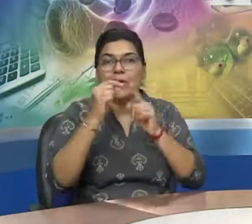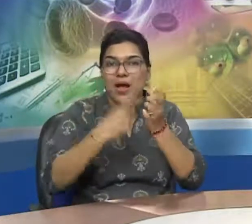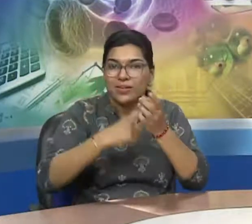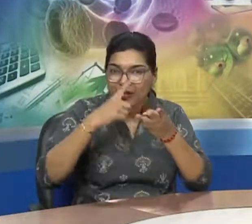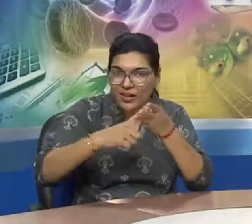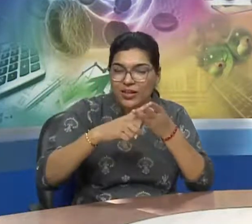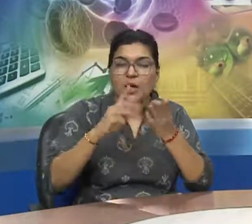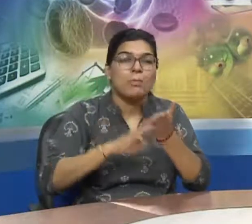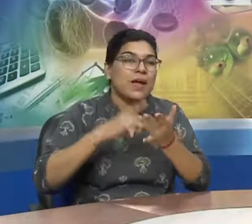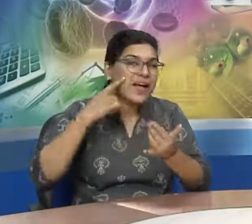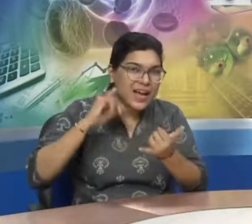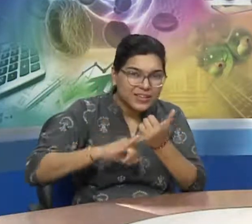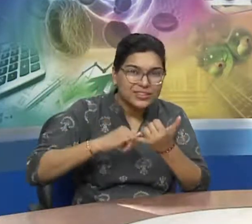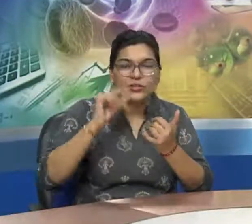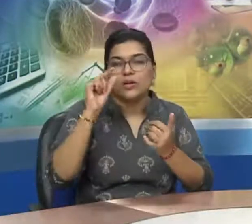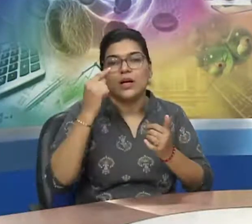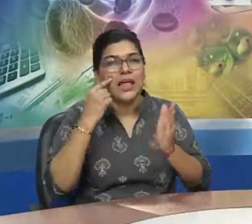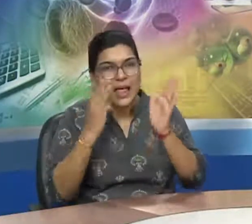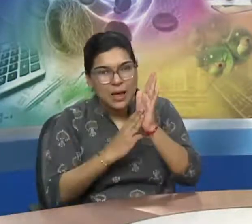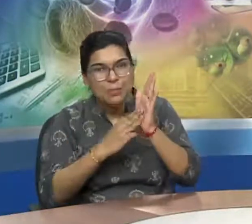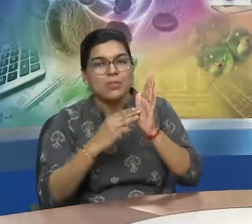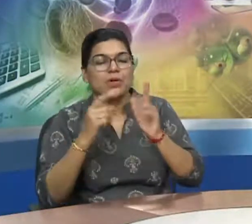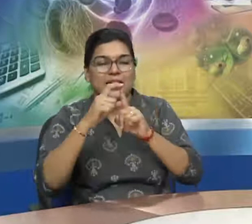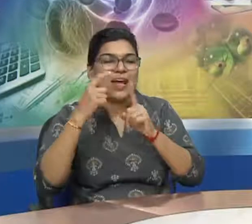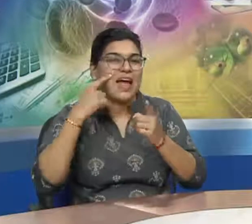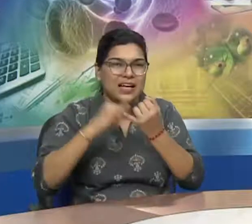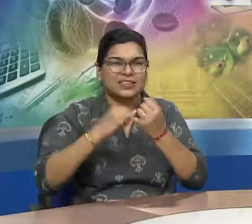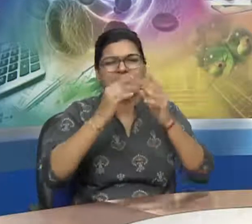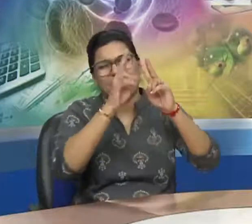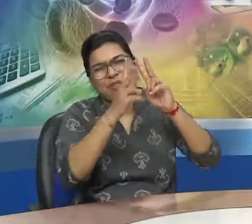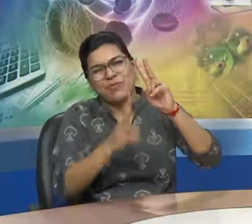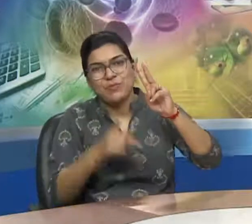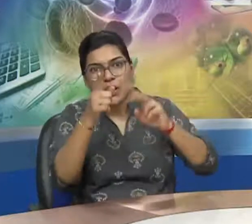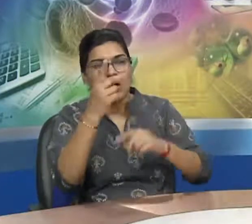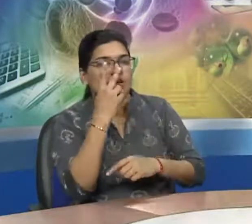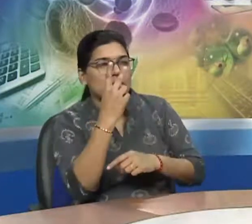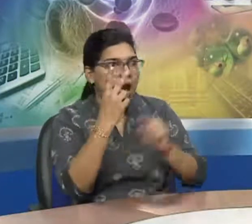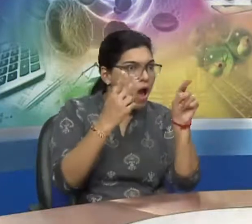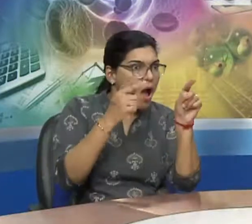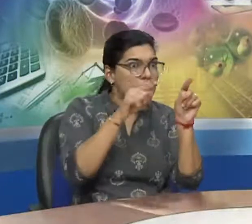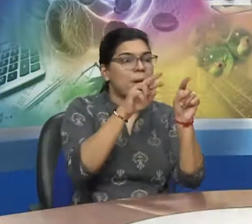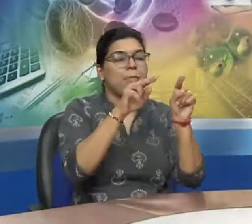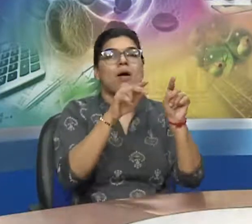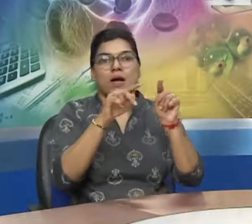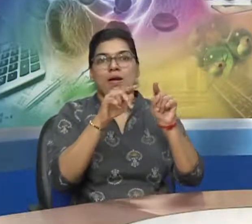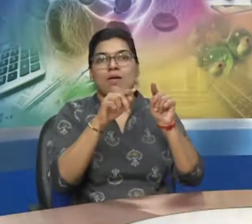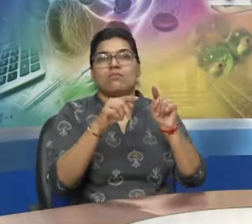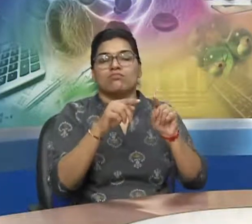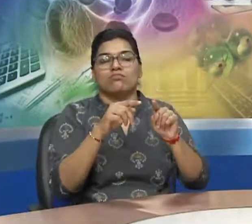them and understand them. There are various kinds of prefix